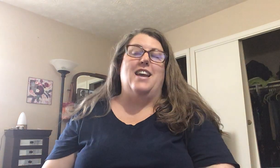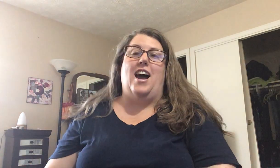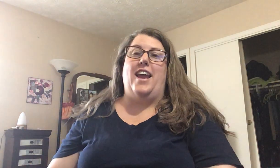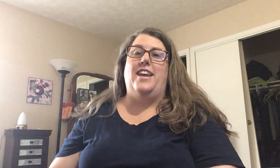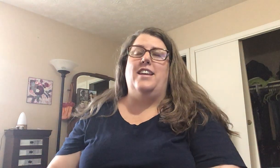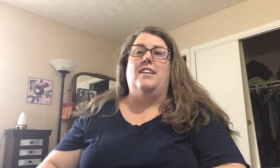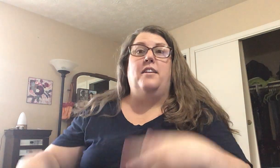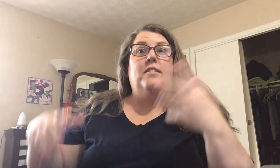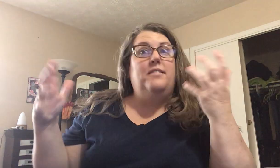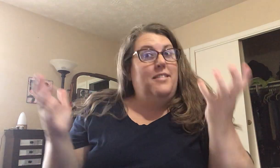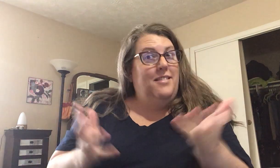9.